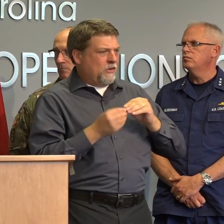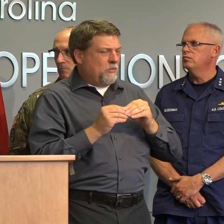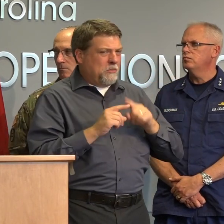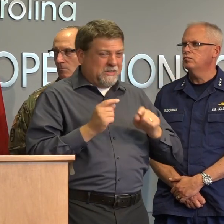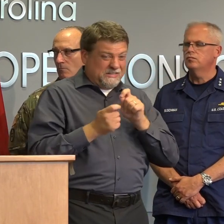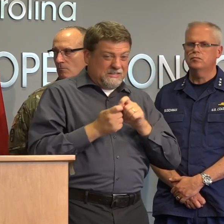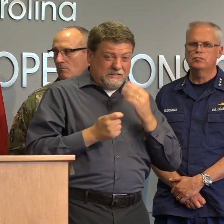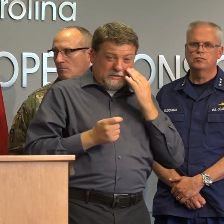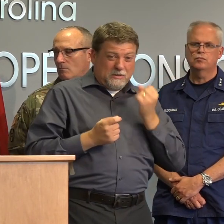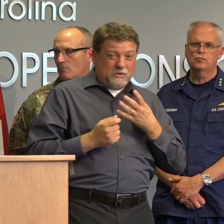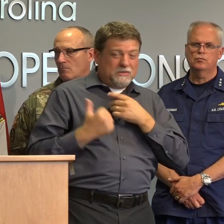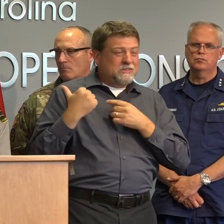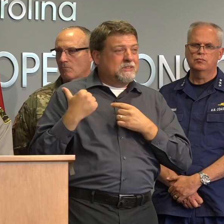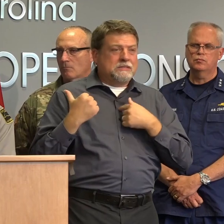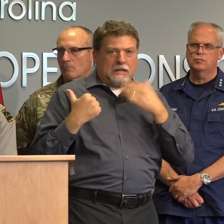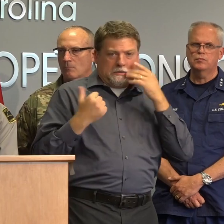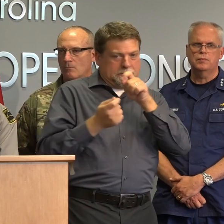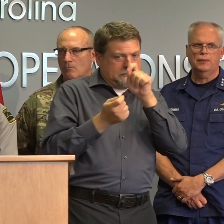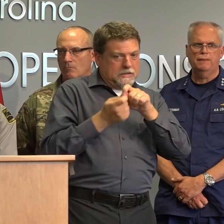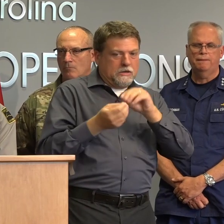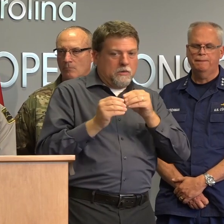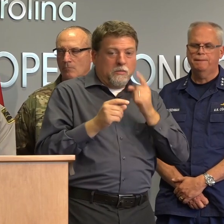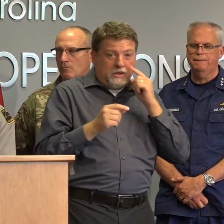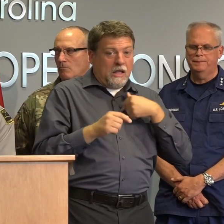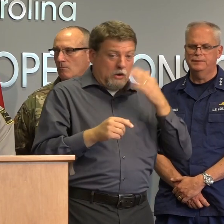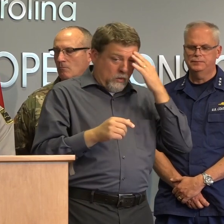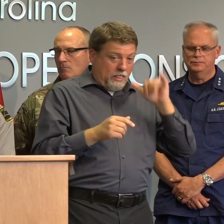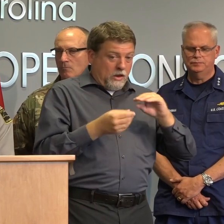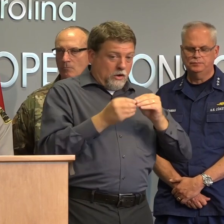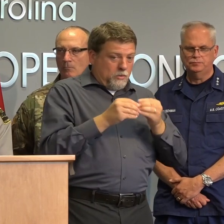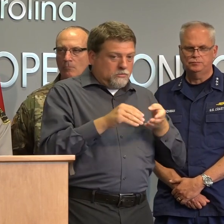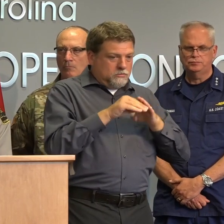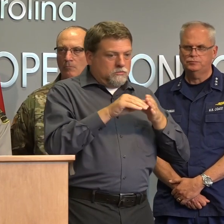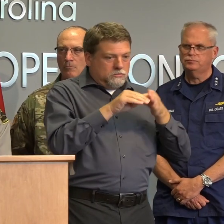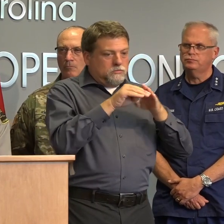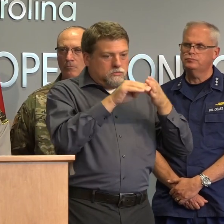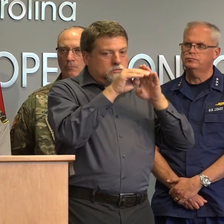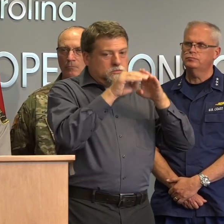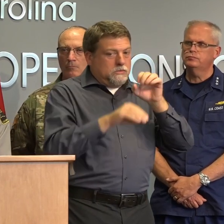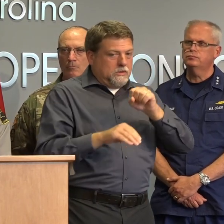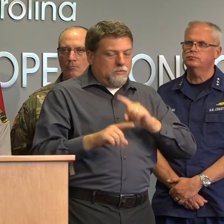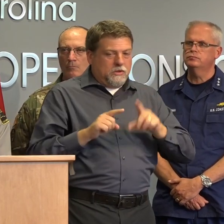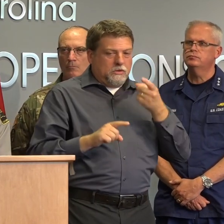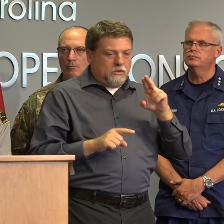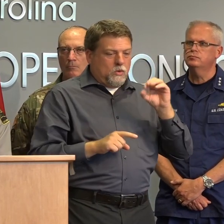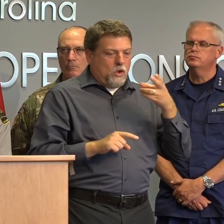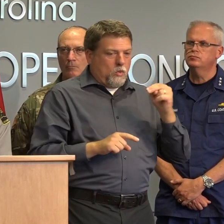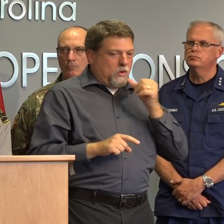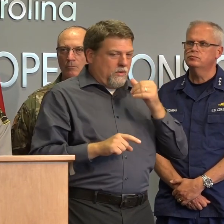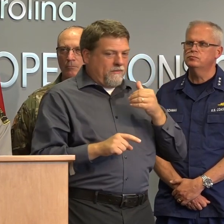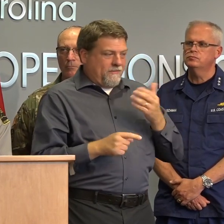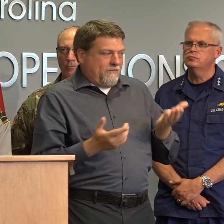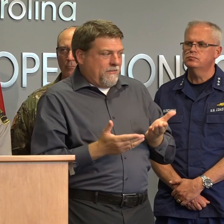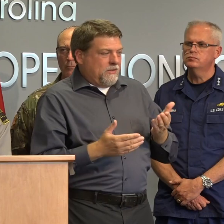escalate. We'll get that information to you. Dr. Cohen is not here right now, but we'll get that to you.